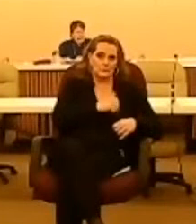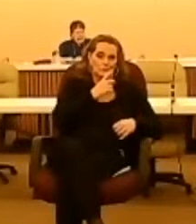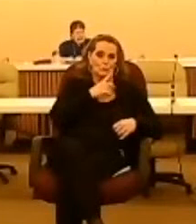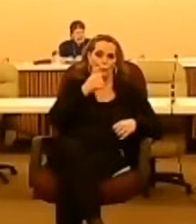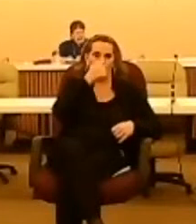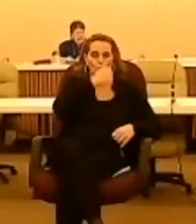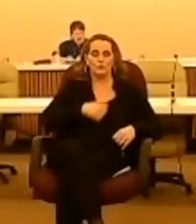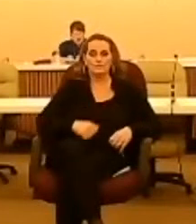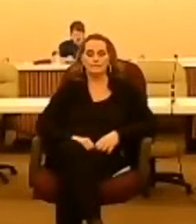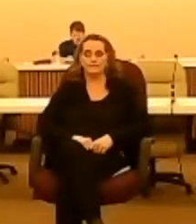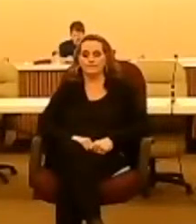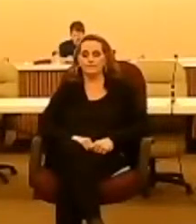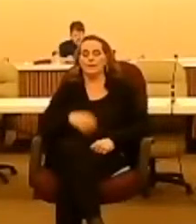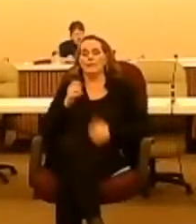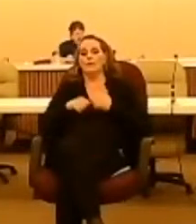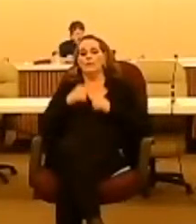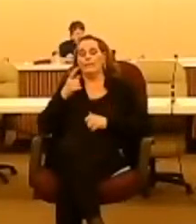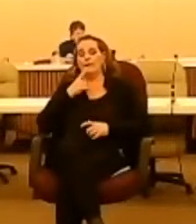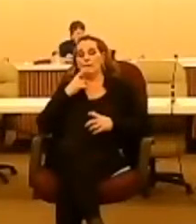Any others?